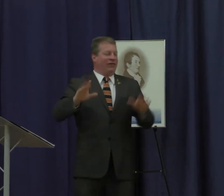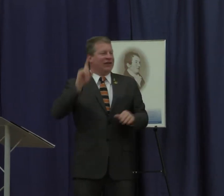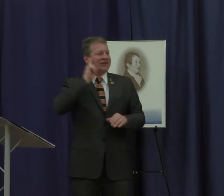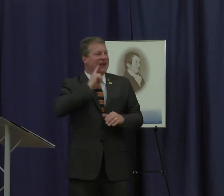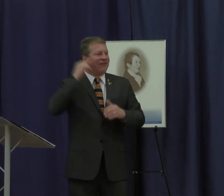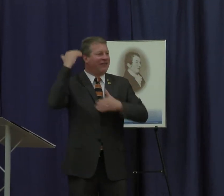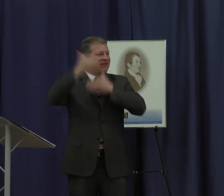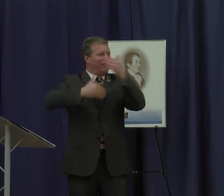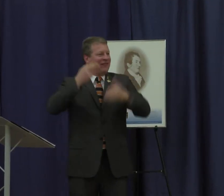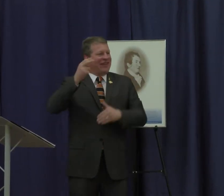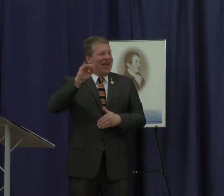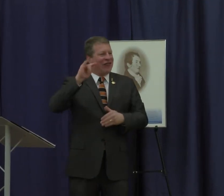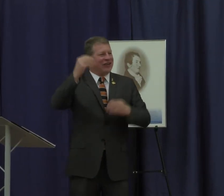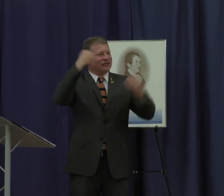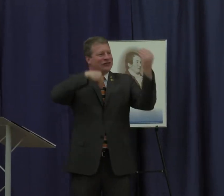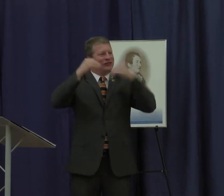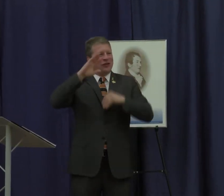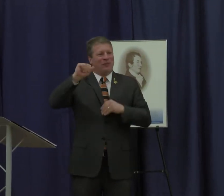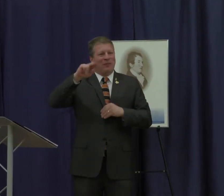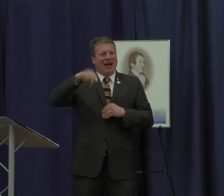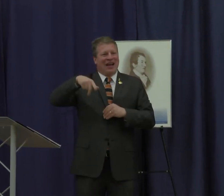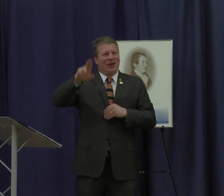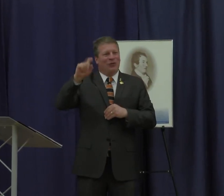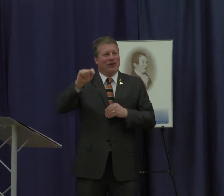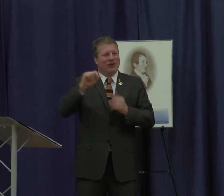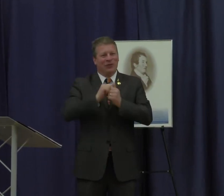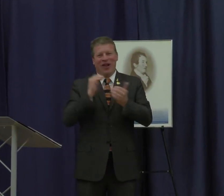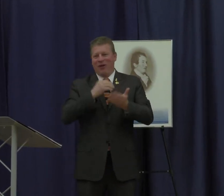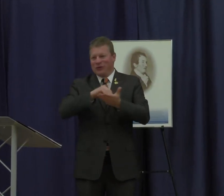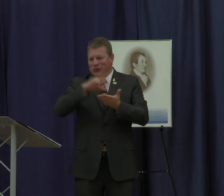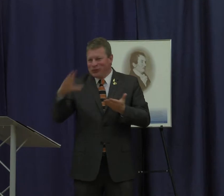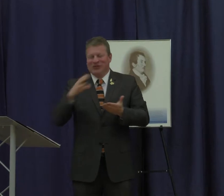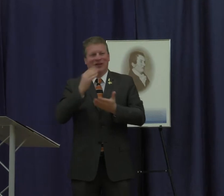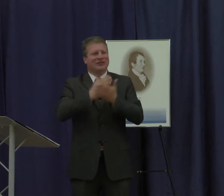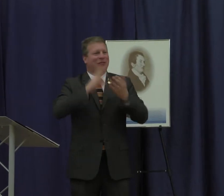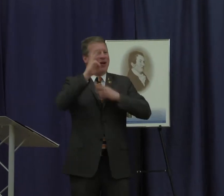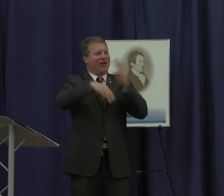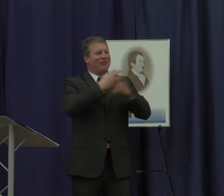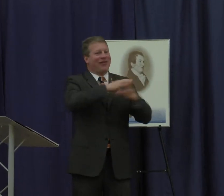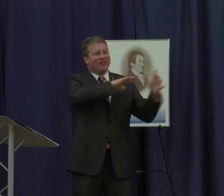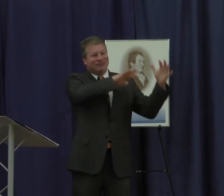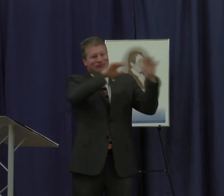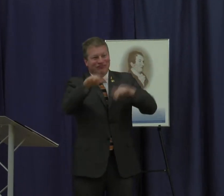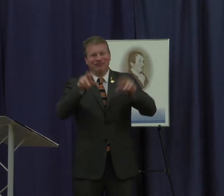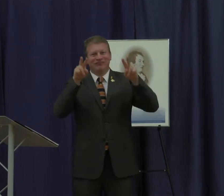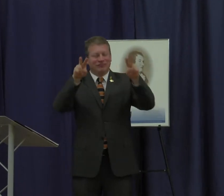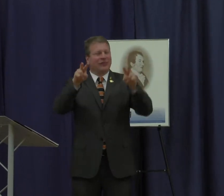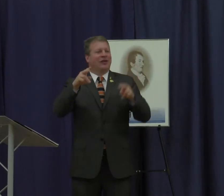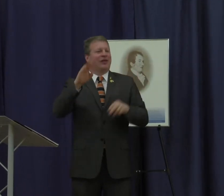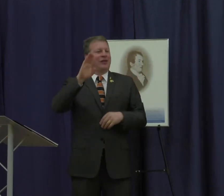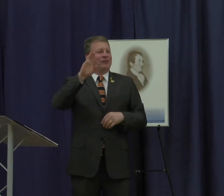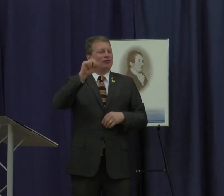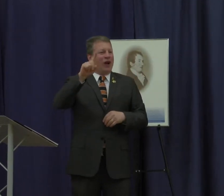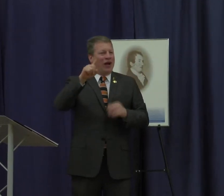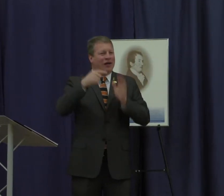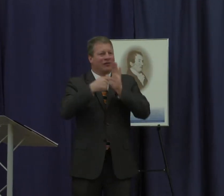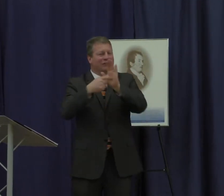Last night we had a wonderful Deaf Heritage Banquet with all of our students and some alumni that did attend as well